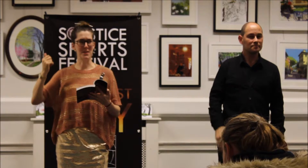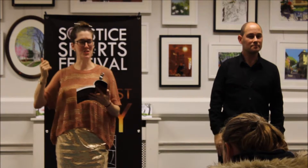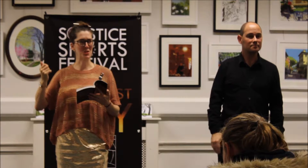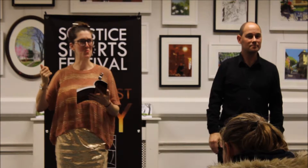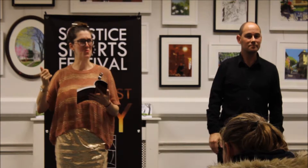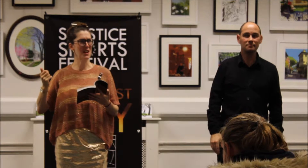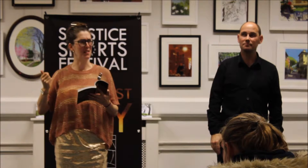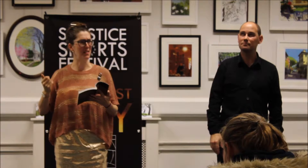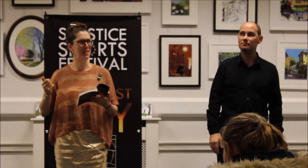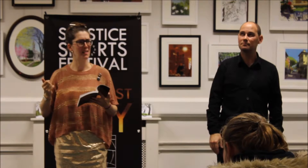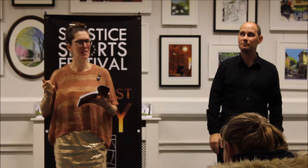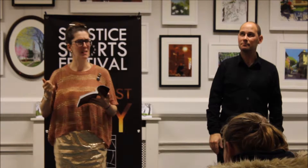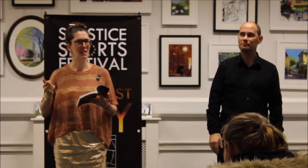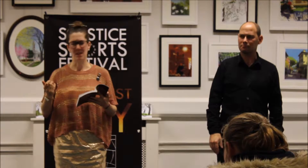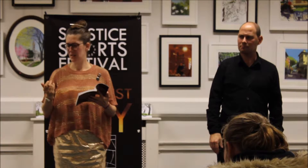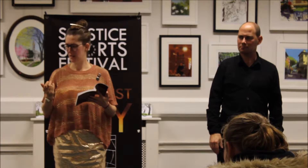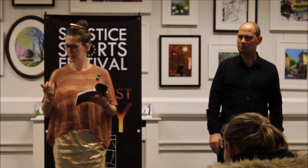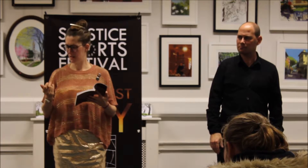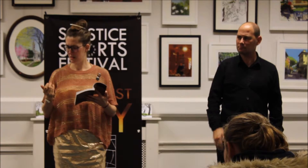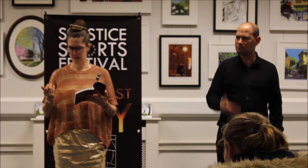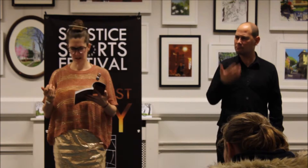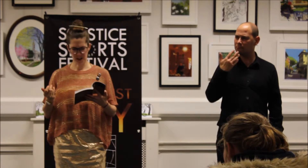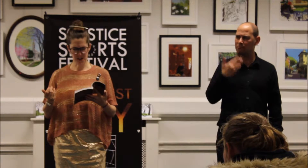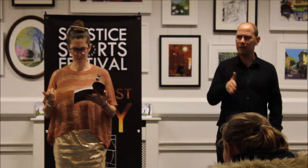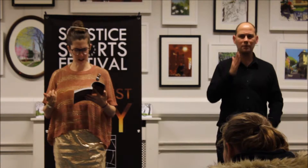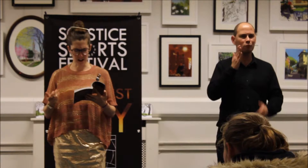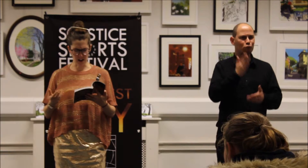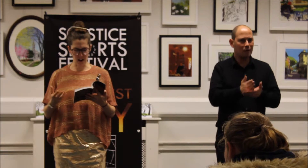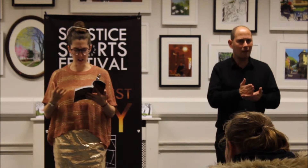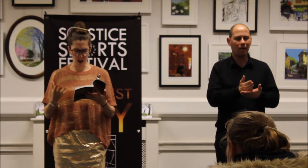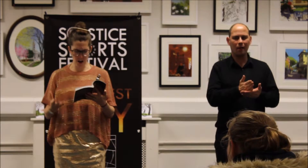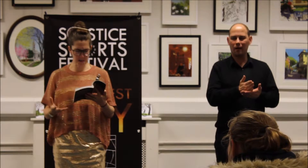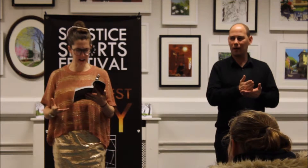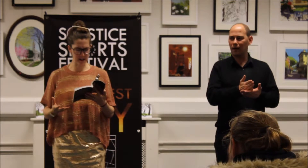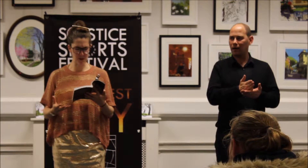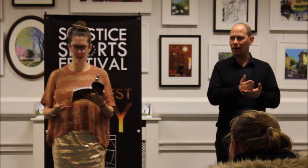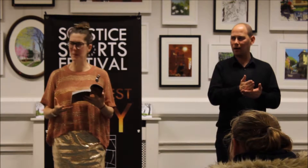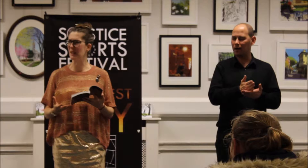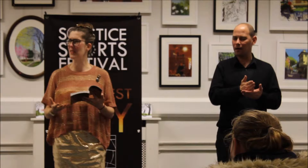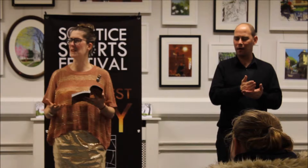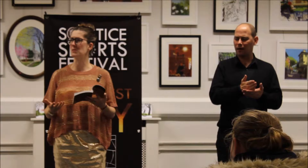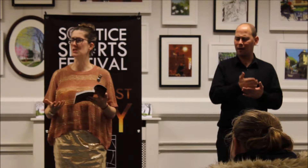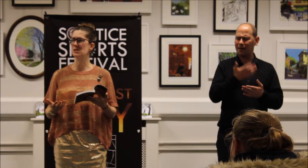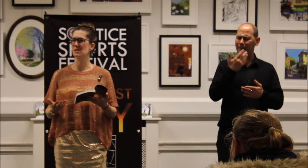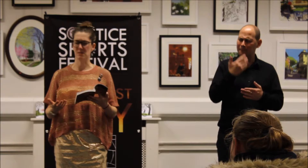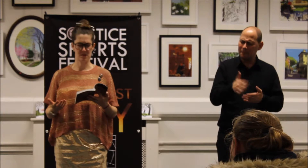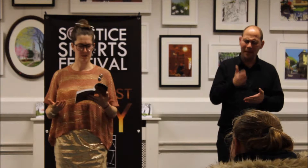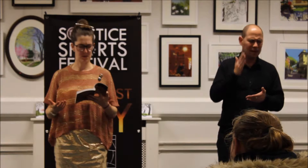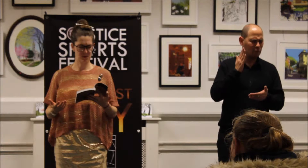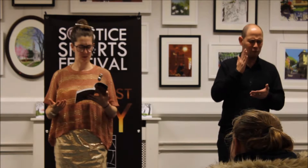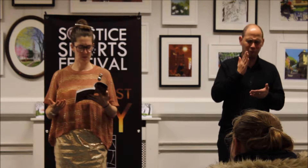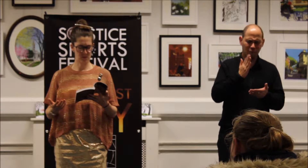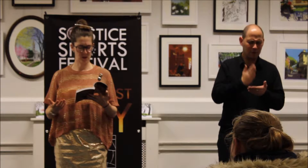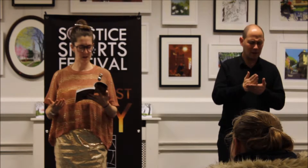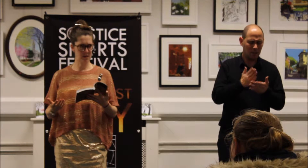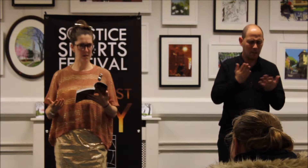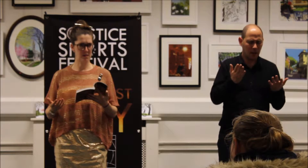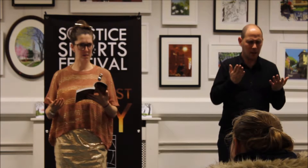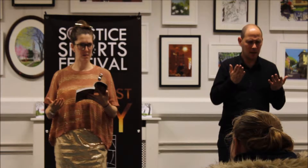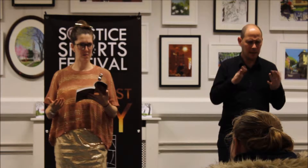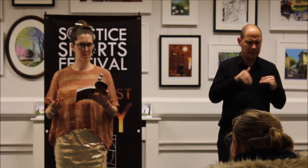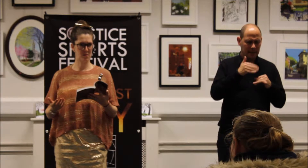It had been so real. It had been alarmingly real, but in the end it was just...